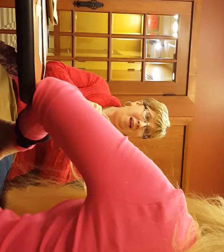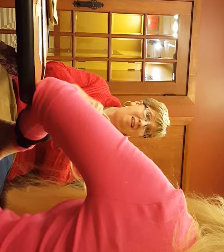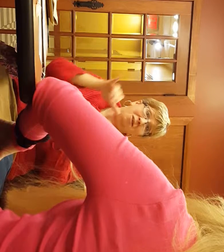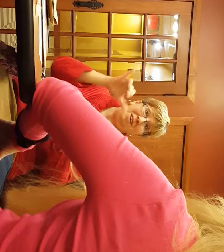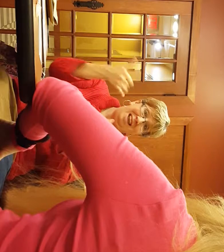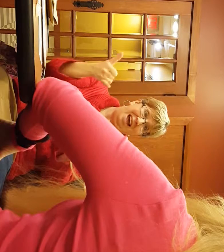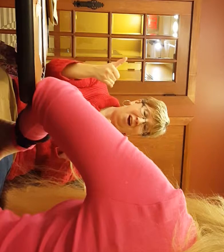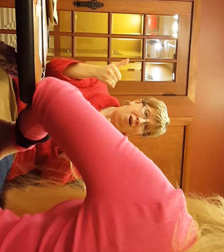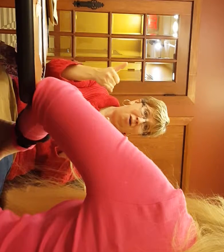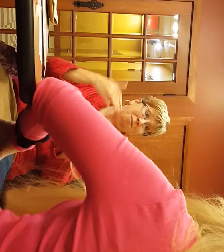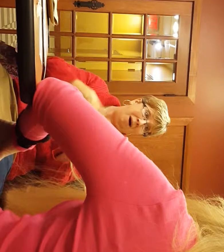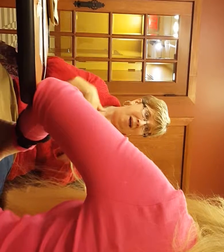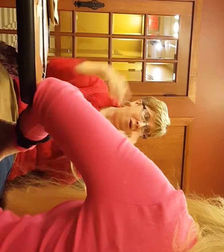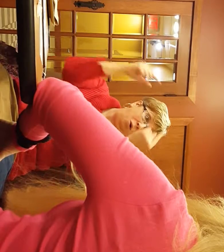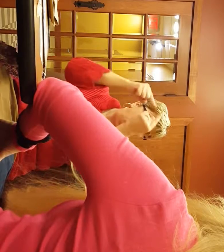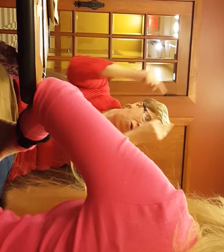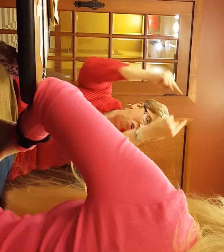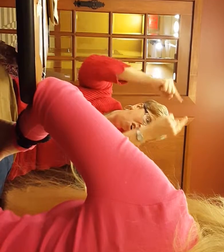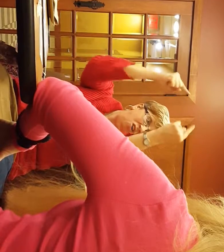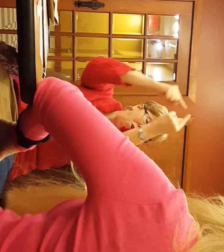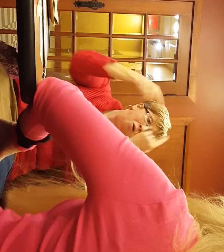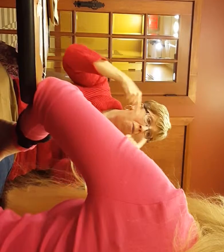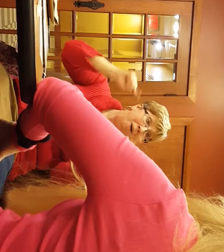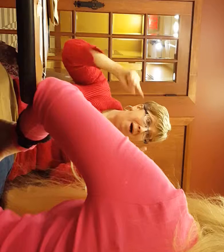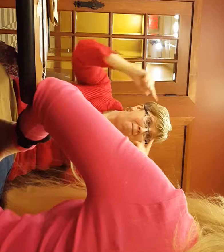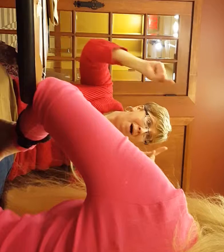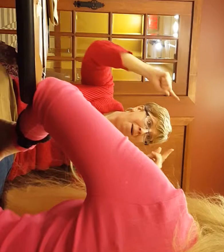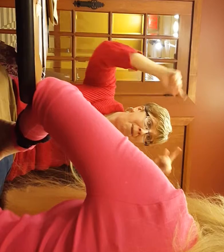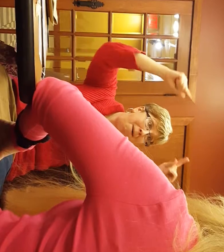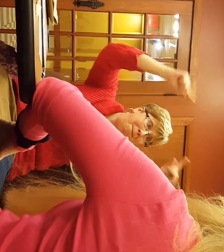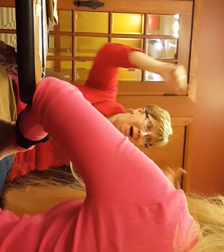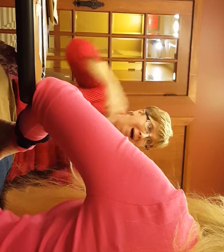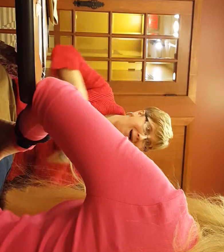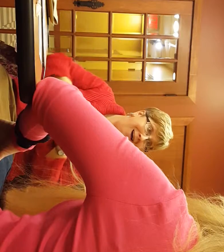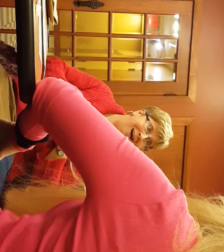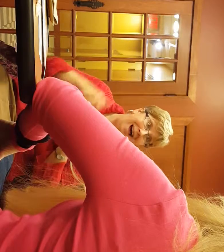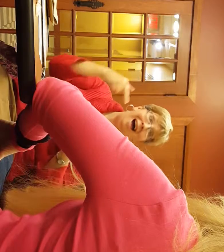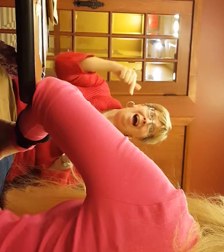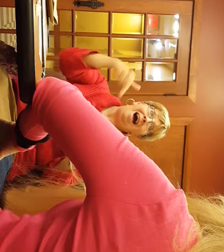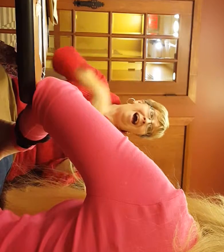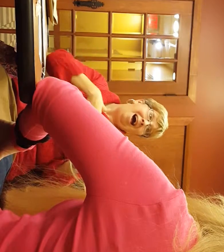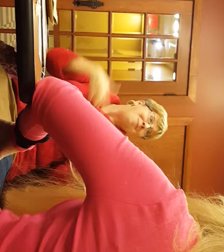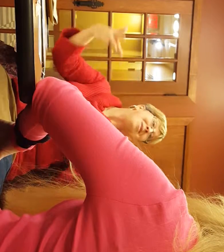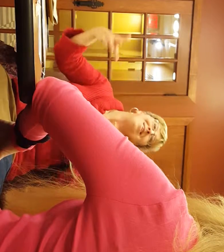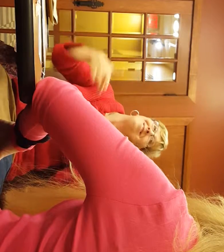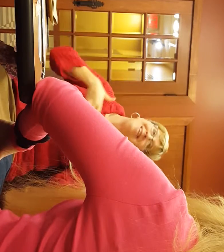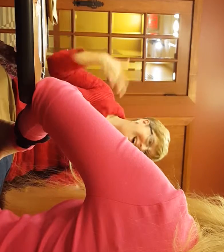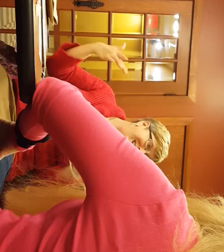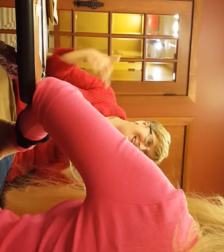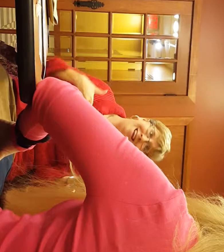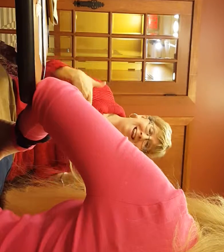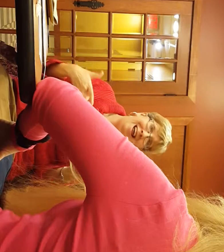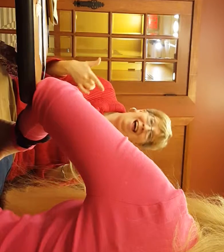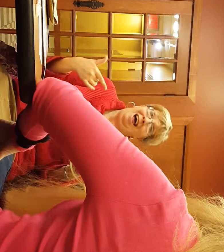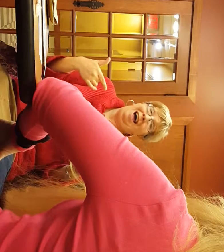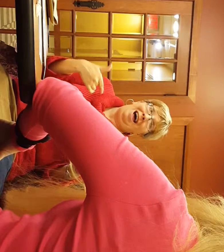was really exciting. So I feel like I bragged every time I say it, but I'm so excited to share that. Oh yeah. And then at the end of last month,